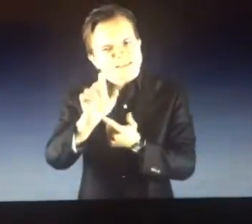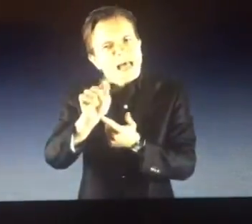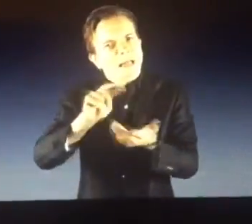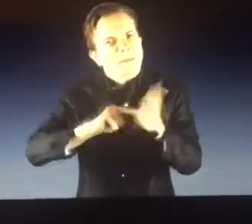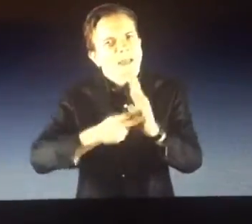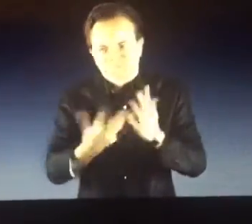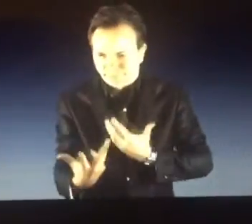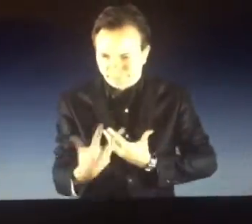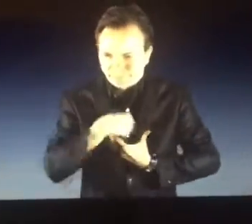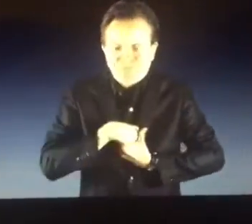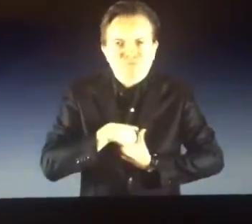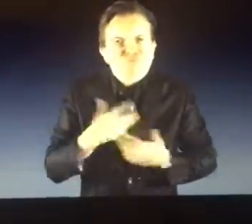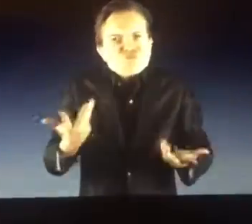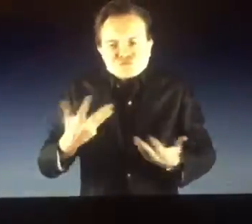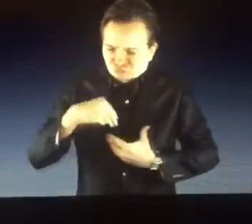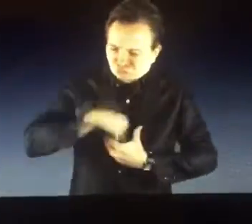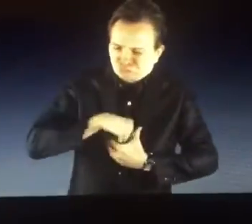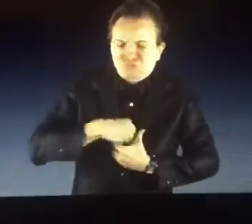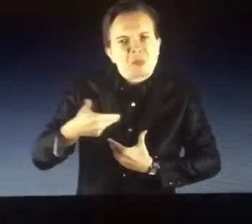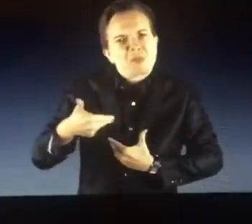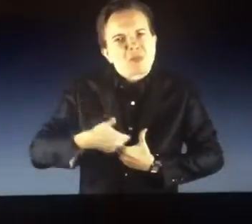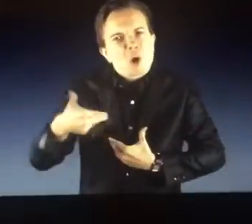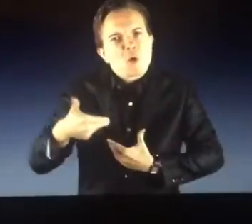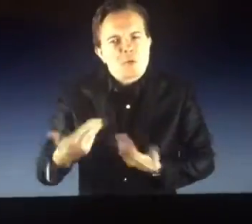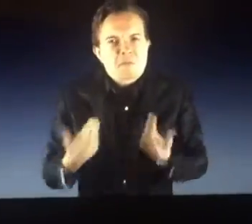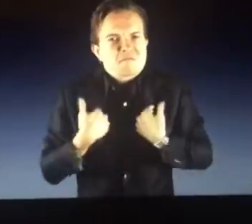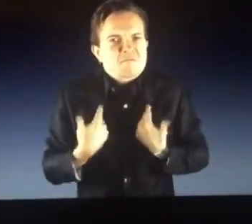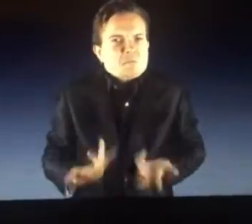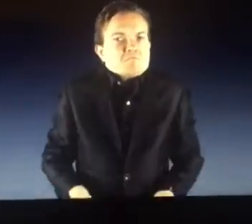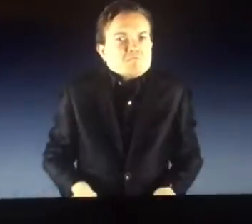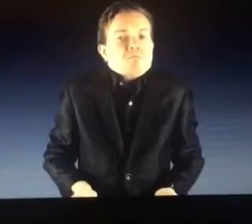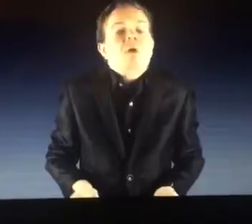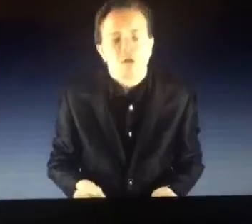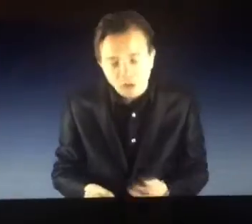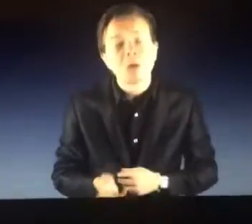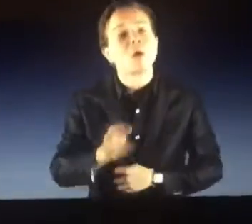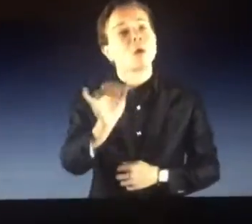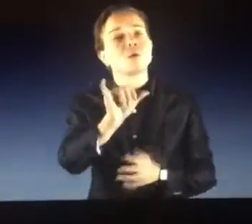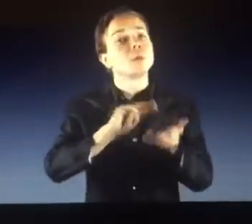something they worked for. They just have it. It's intuitive.